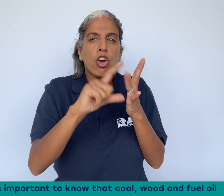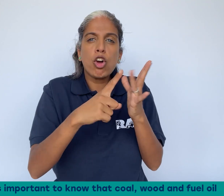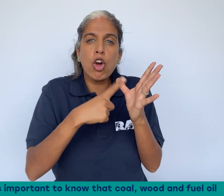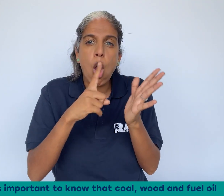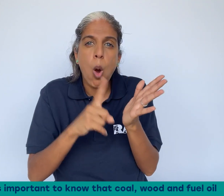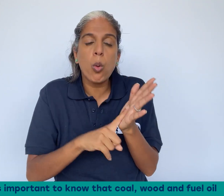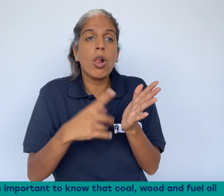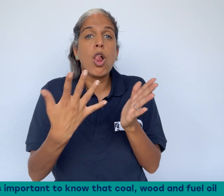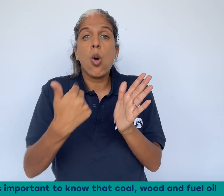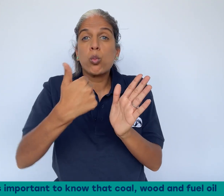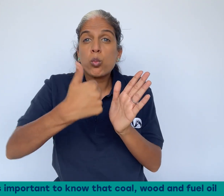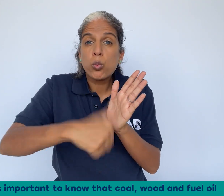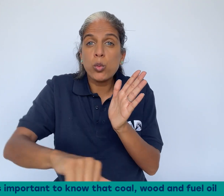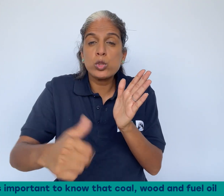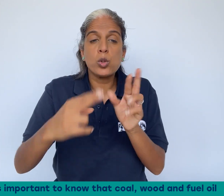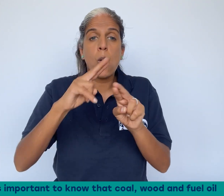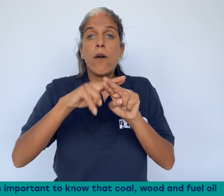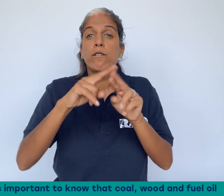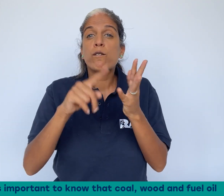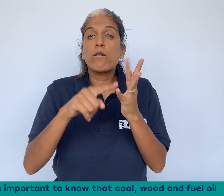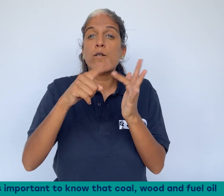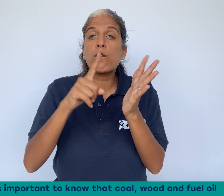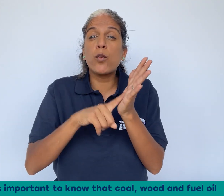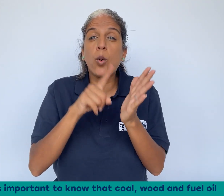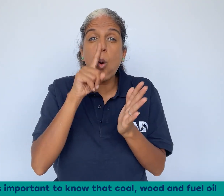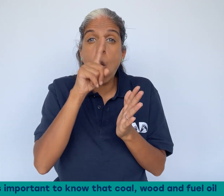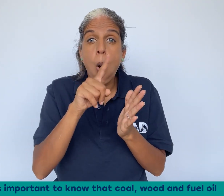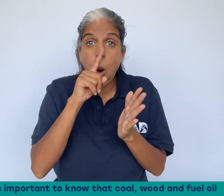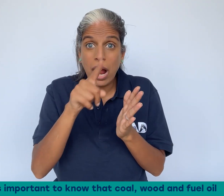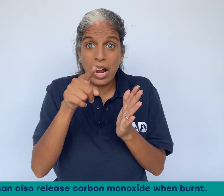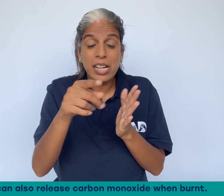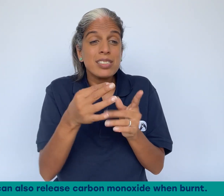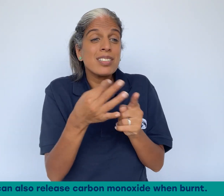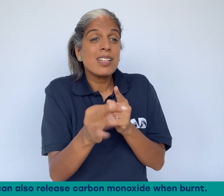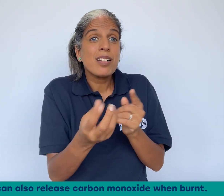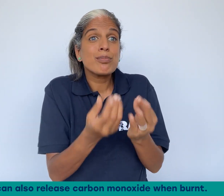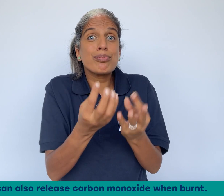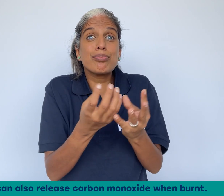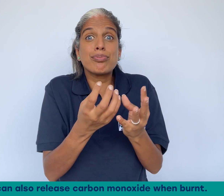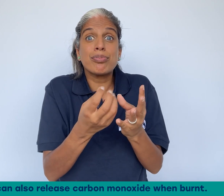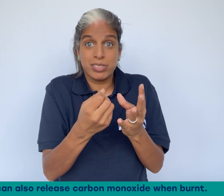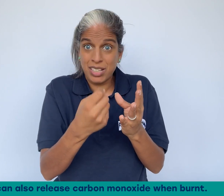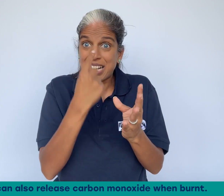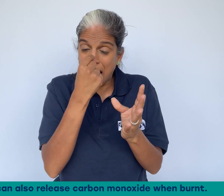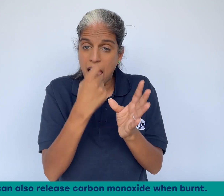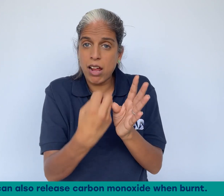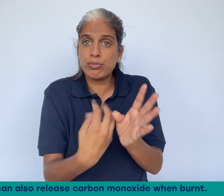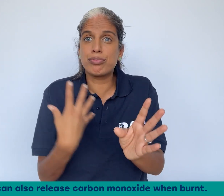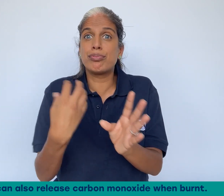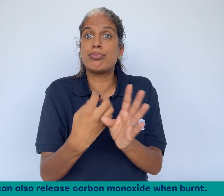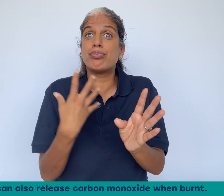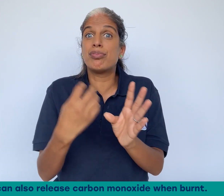that coal, wood, and fuel oil can also release carbon monoxide when burnt.